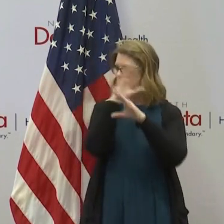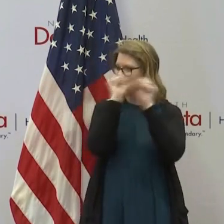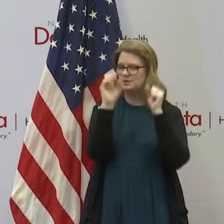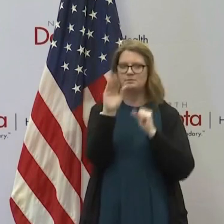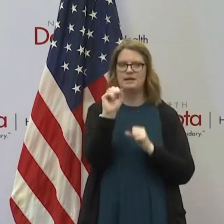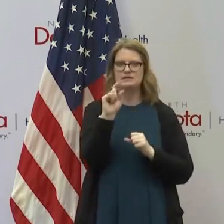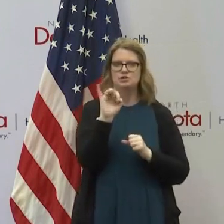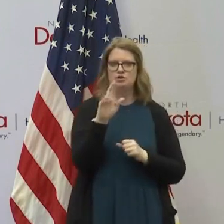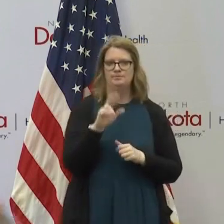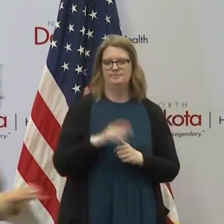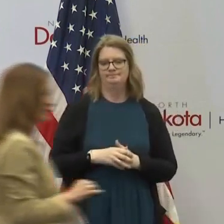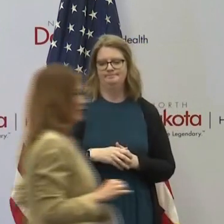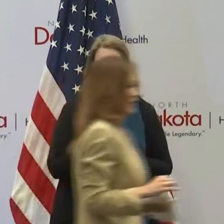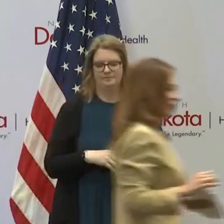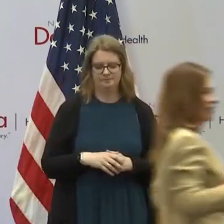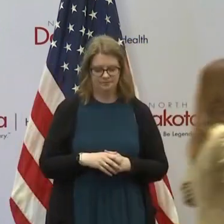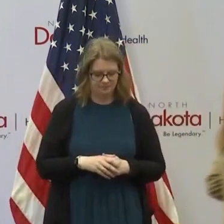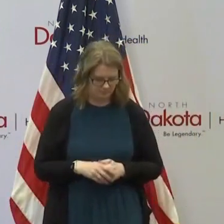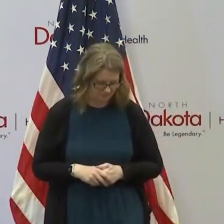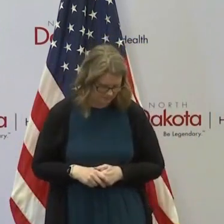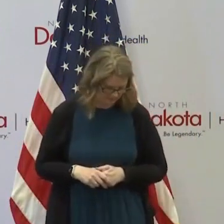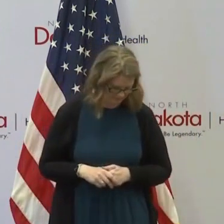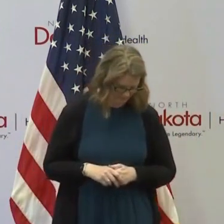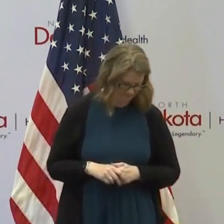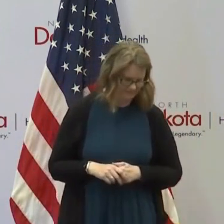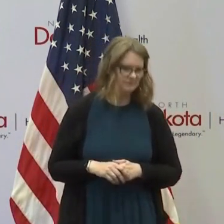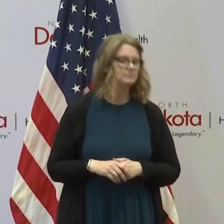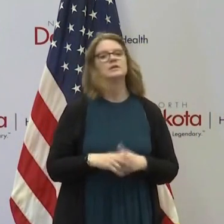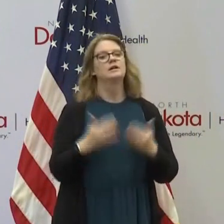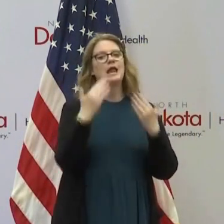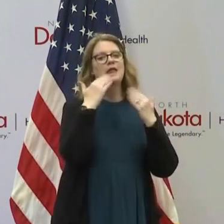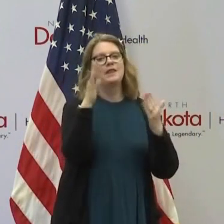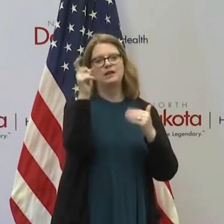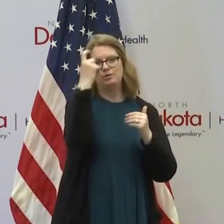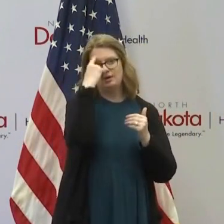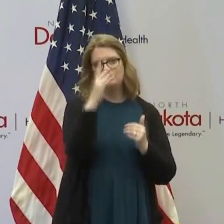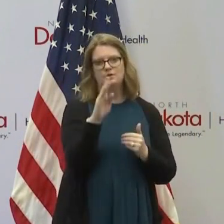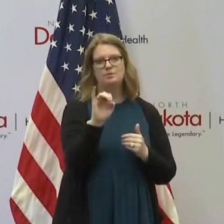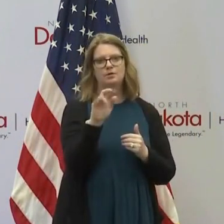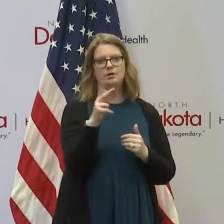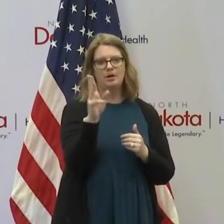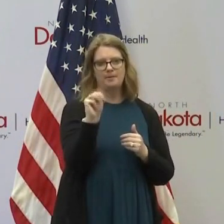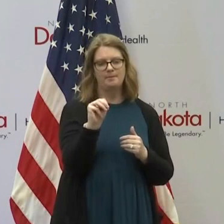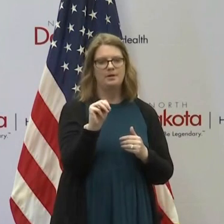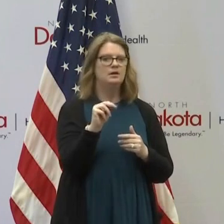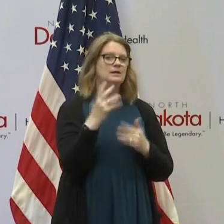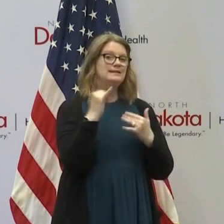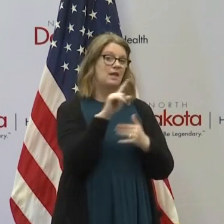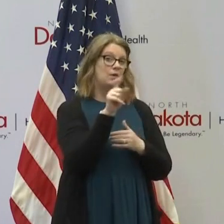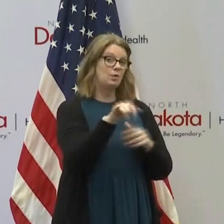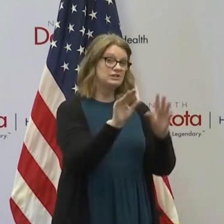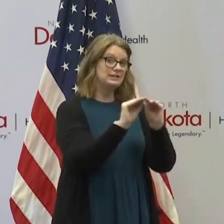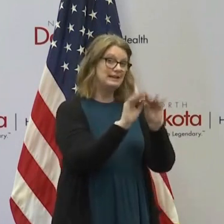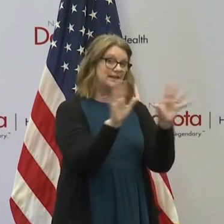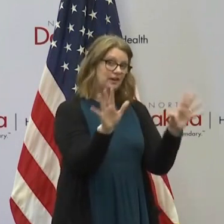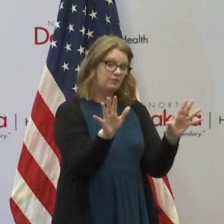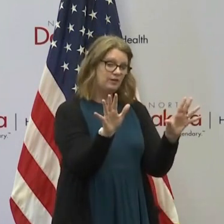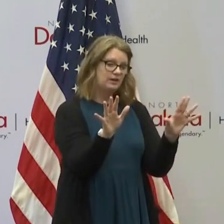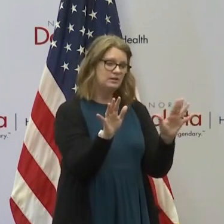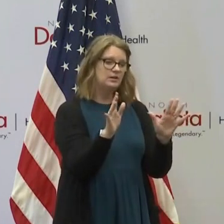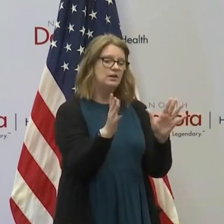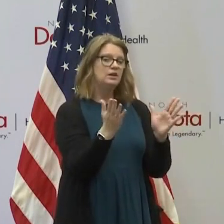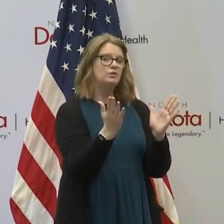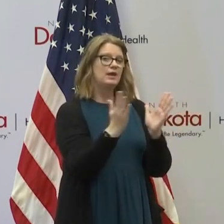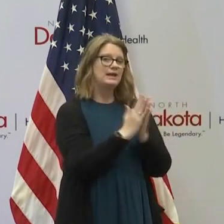Basler? Thank you, Governor Burgum. So to clarify the question, if I understand correctly, you're